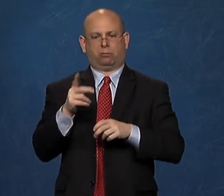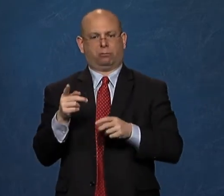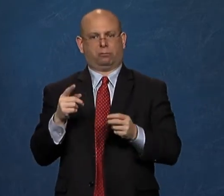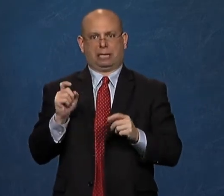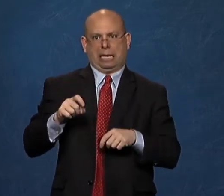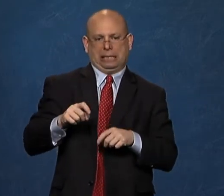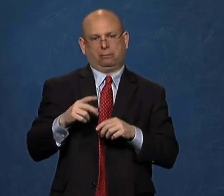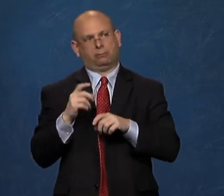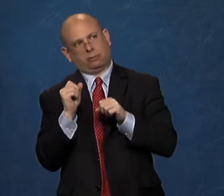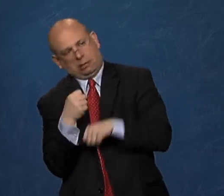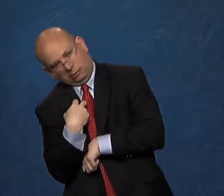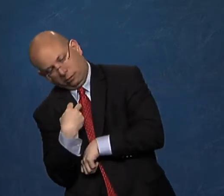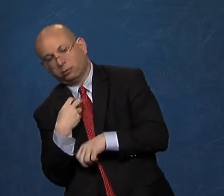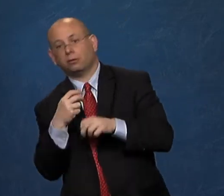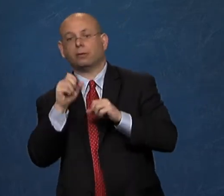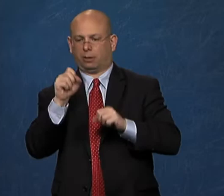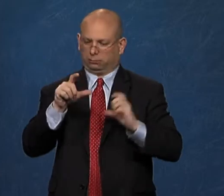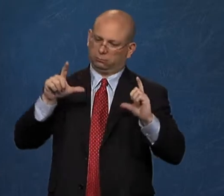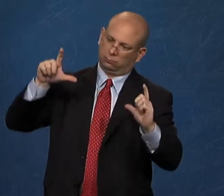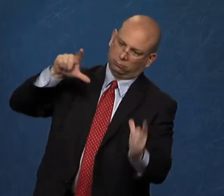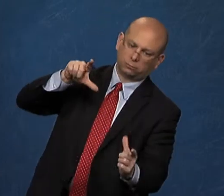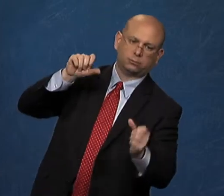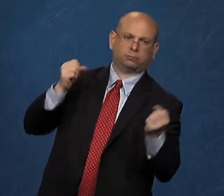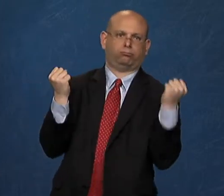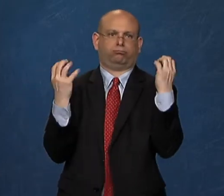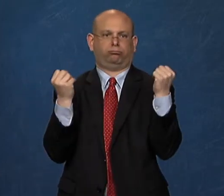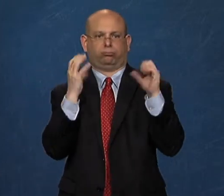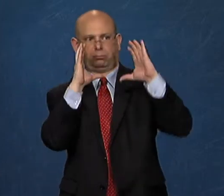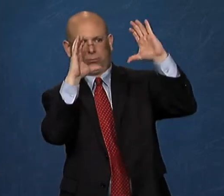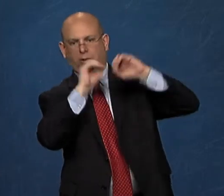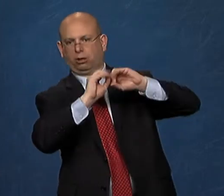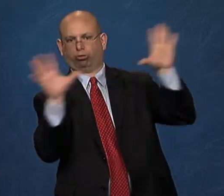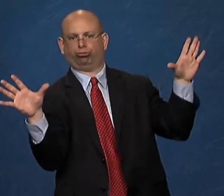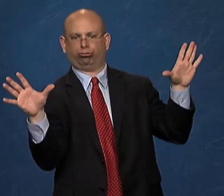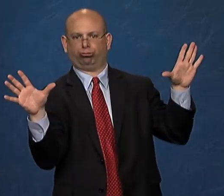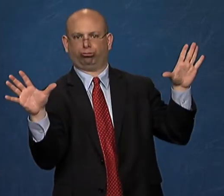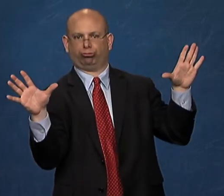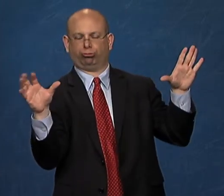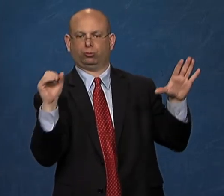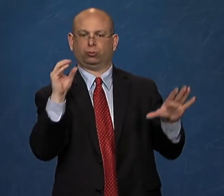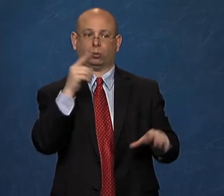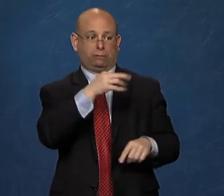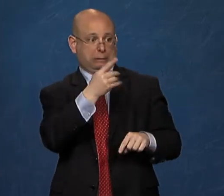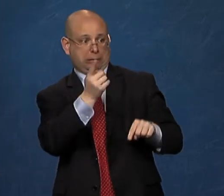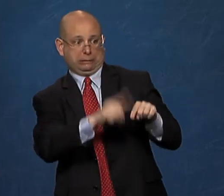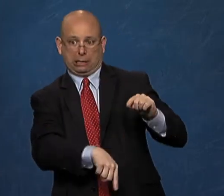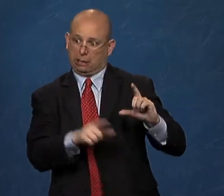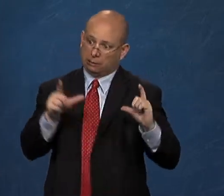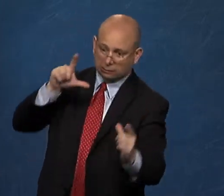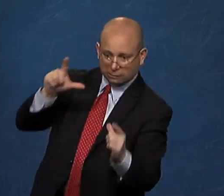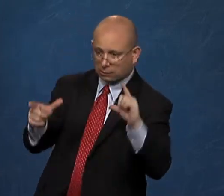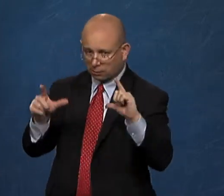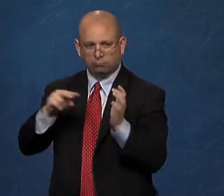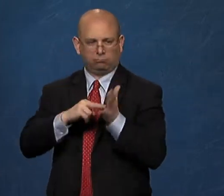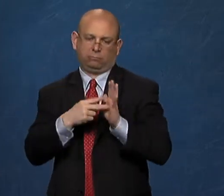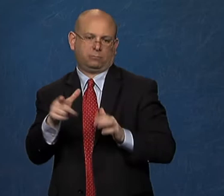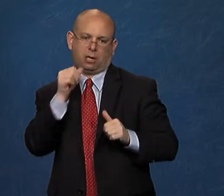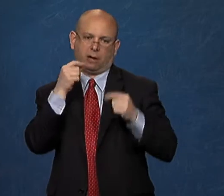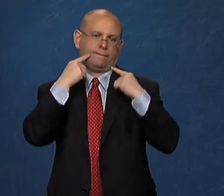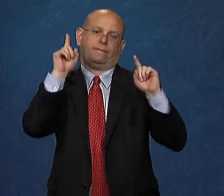communication to be available through the video screen. Even if the person is doubled over in some way, The camera needs to be positioned so the interpreter is able to see